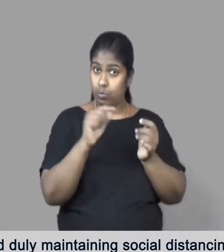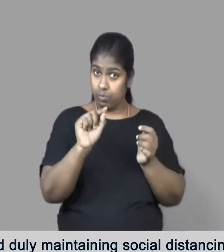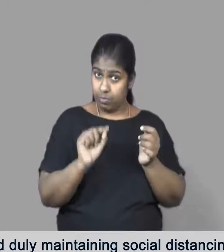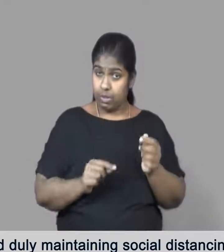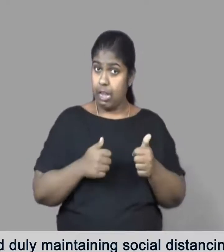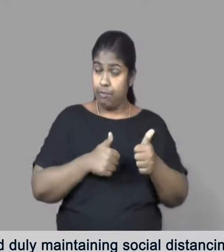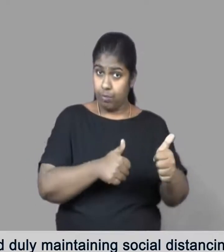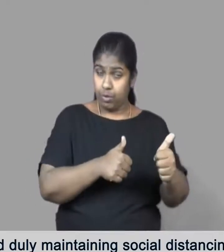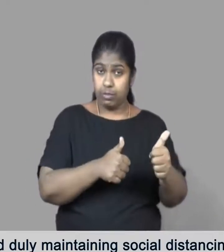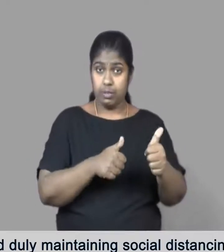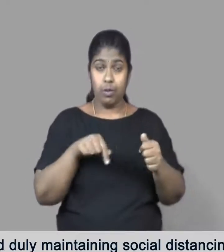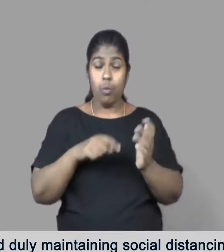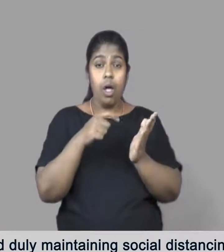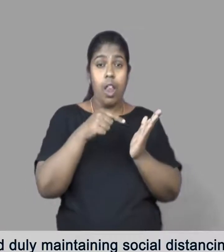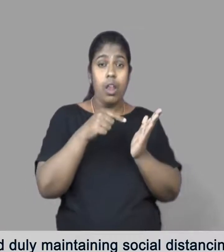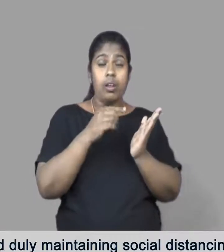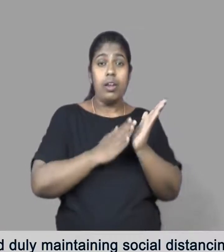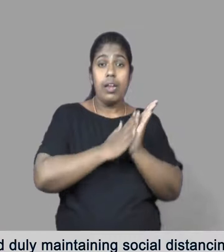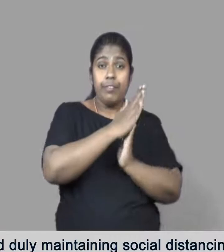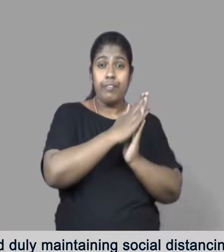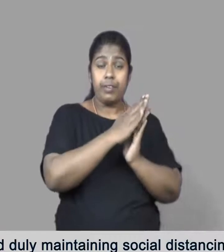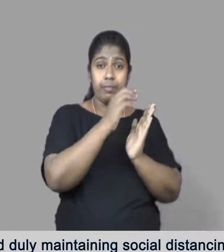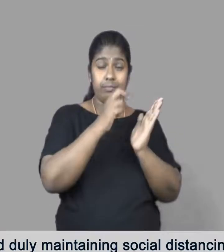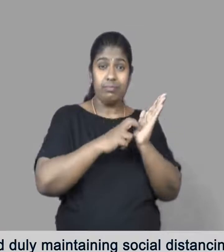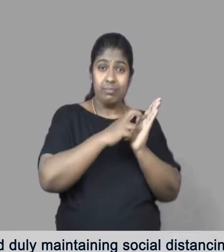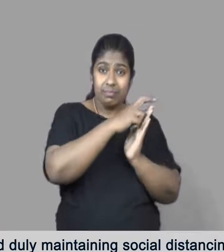Number of people in elevators